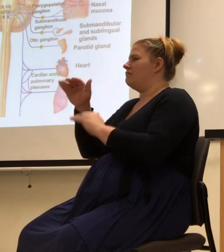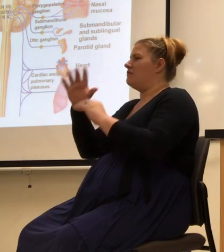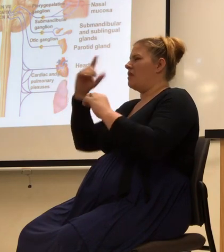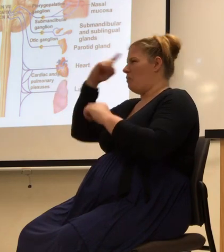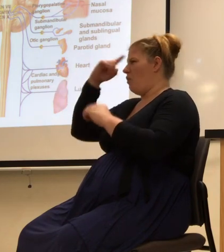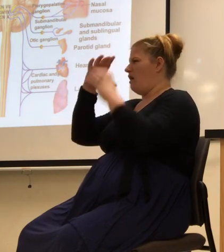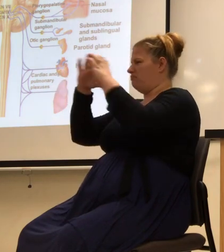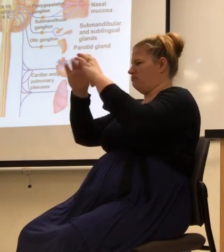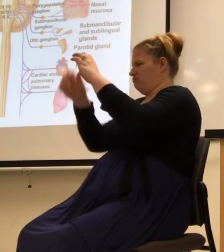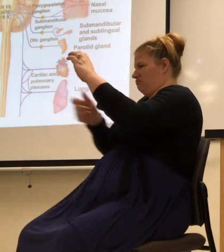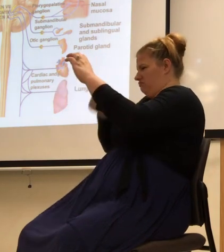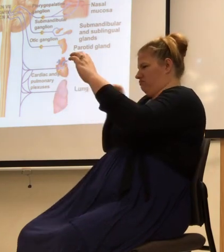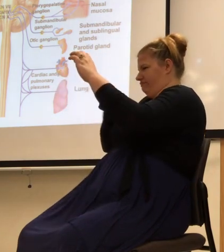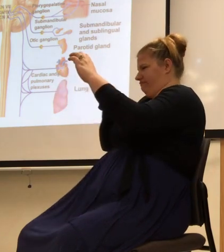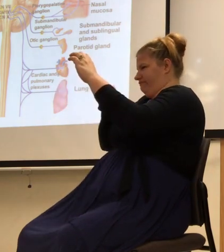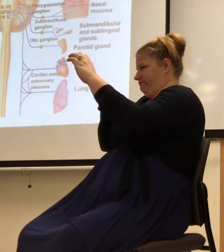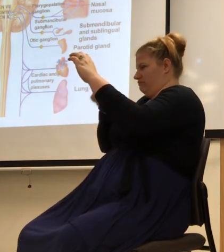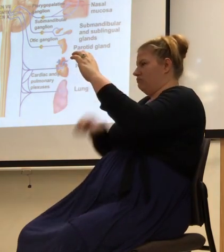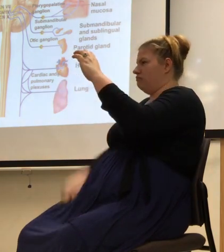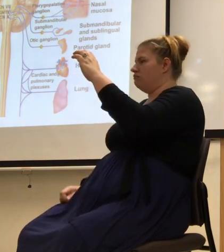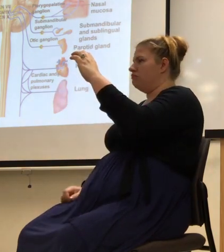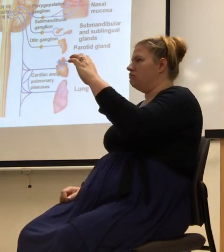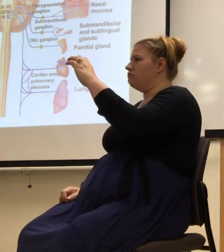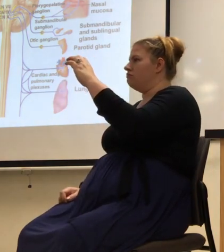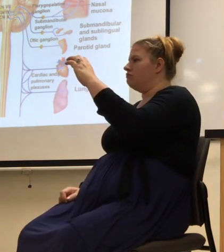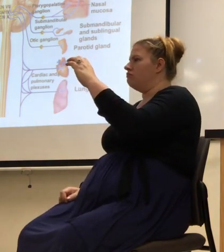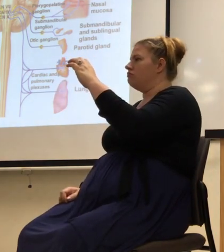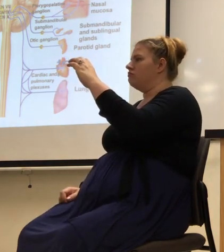And well, the general pattern of what you see is